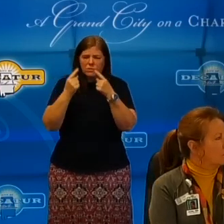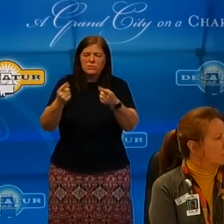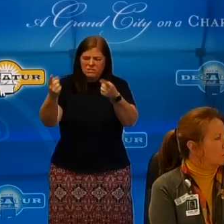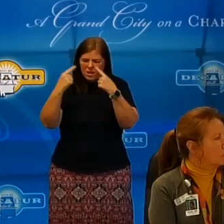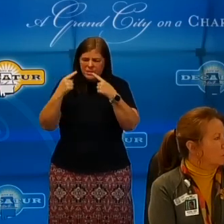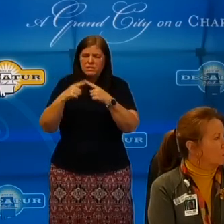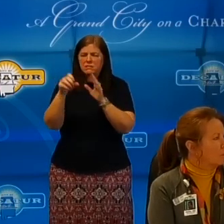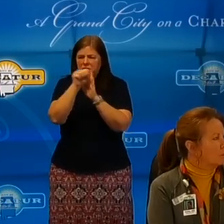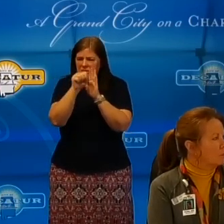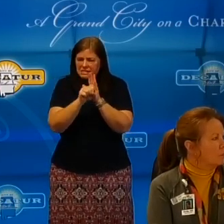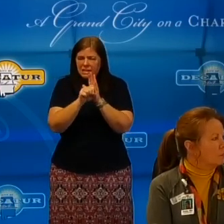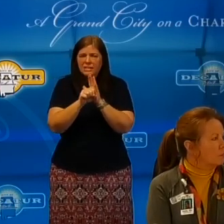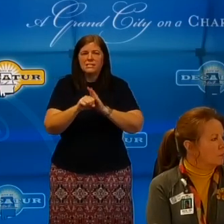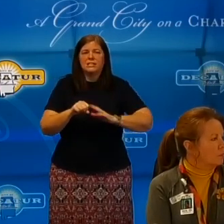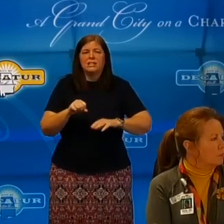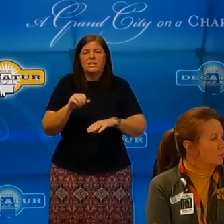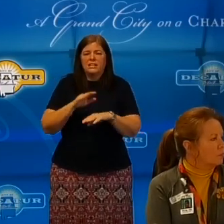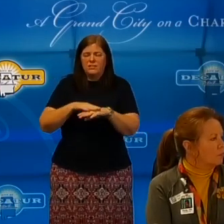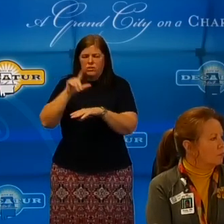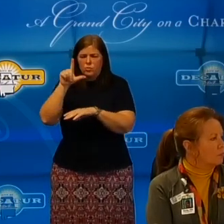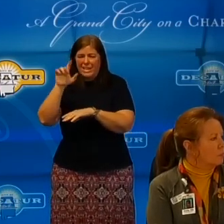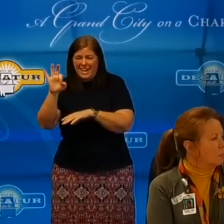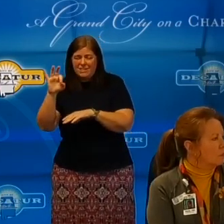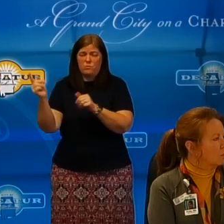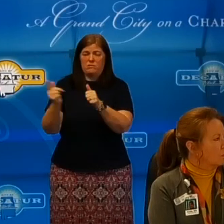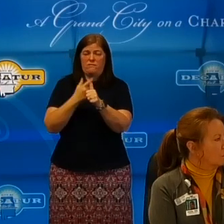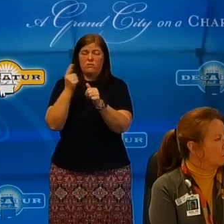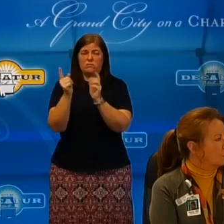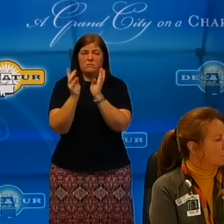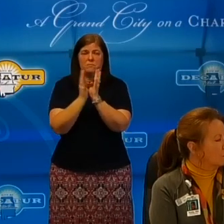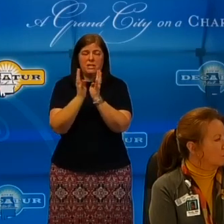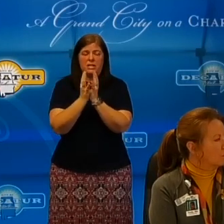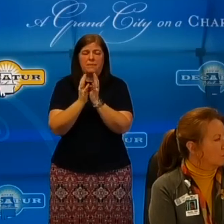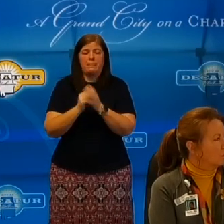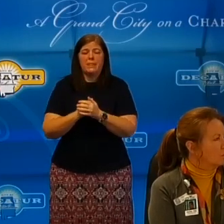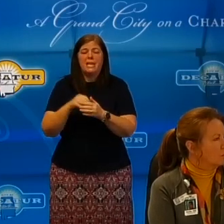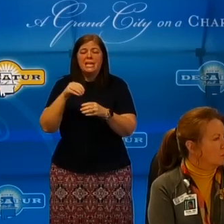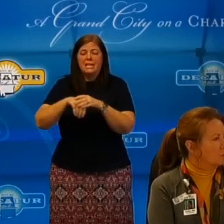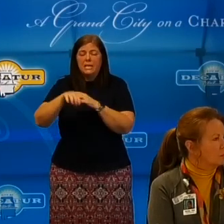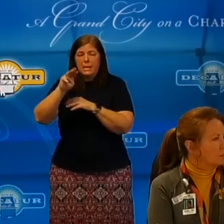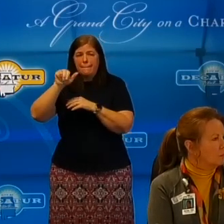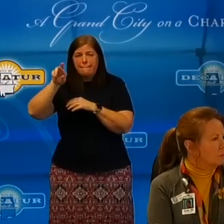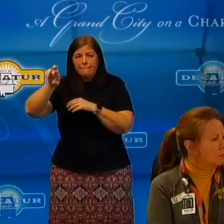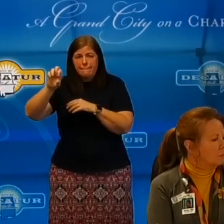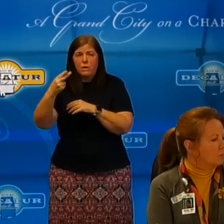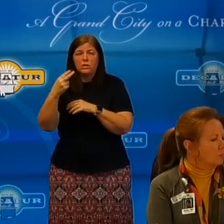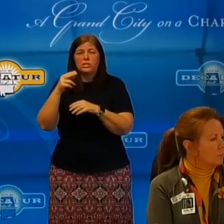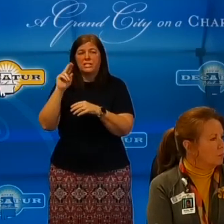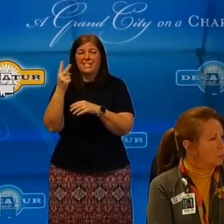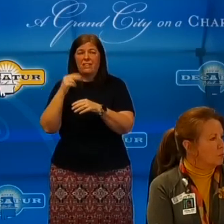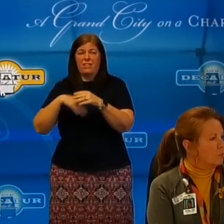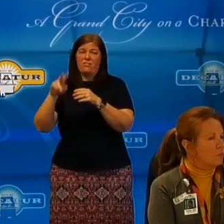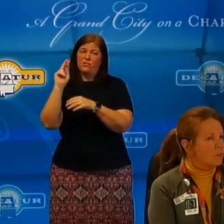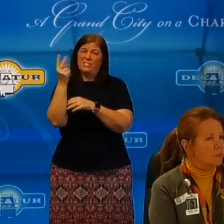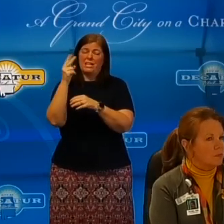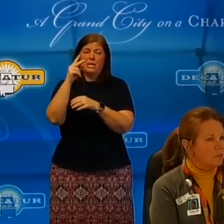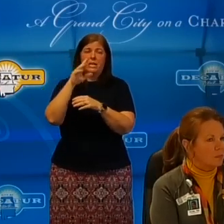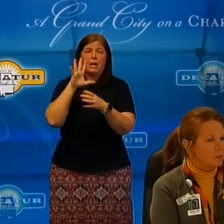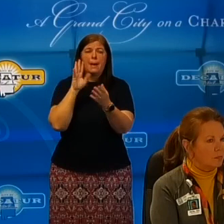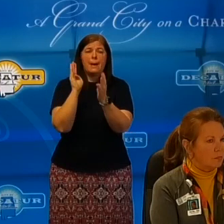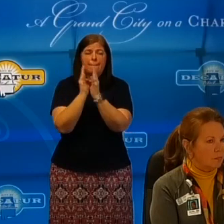States. The 28th was their first meeting. The 1st of March, they had their second meeting, which was a working meeting, where they actually made a plan and